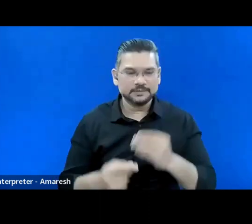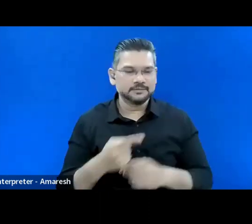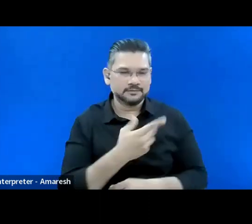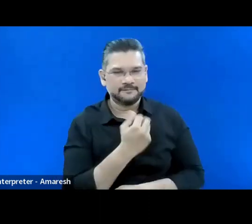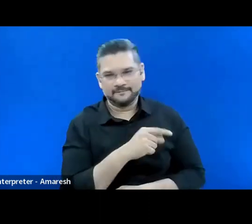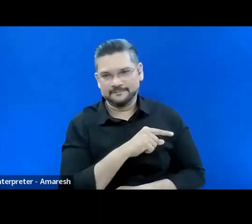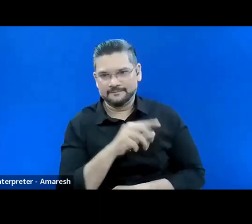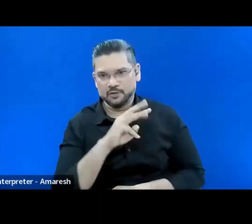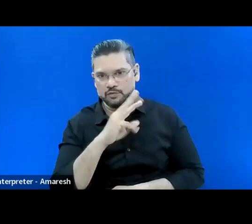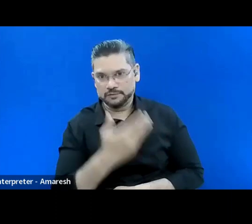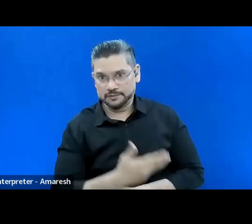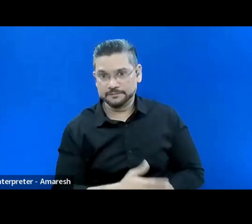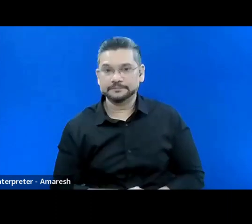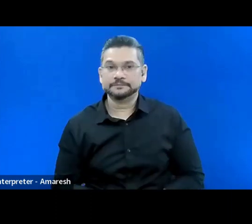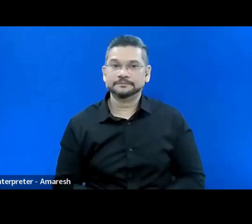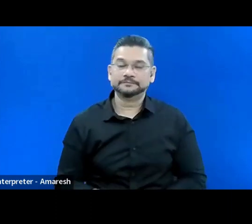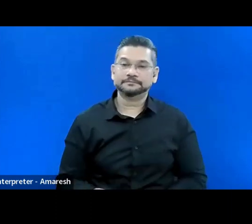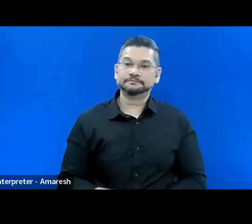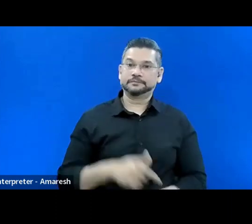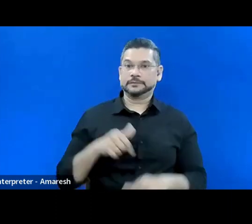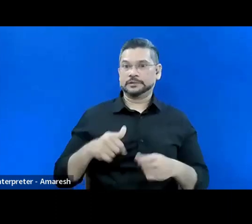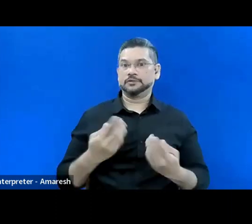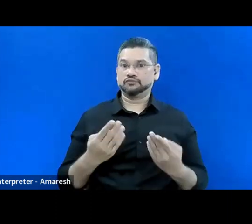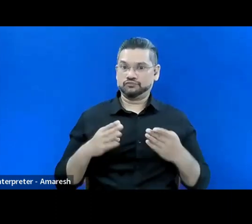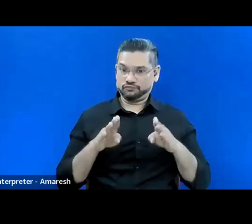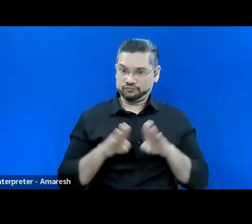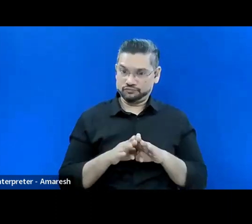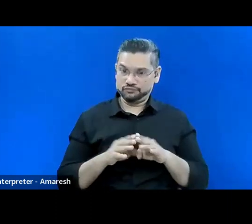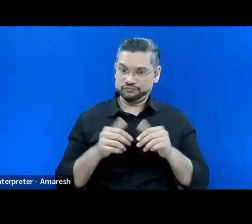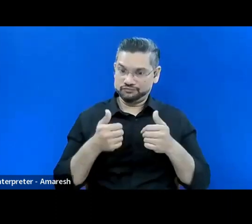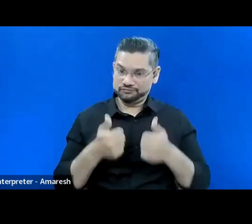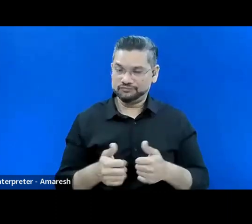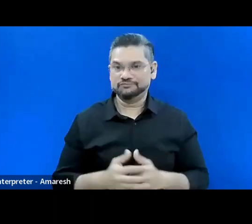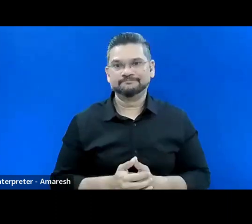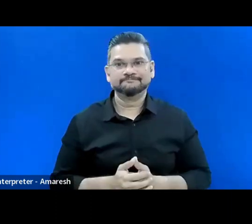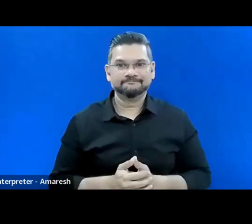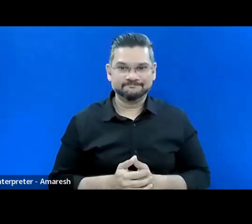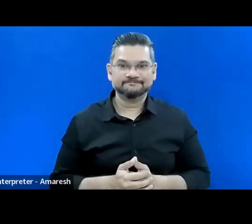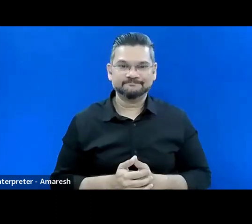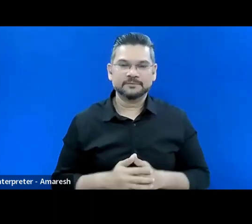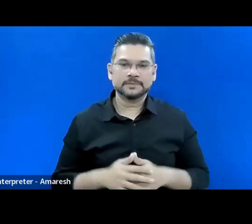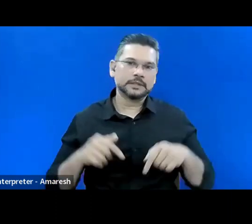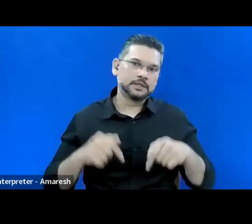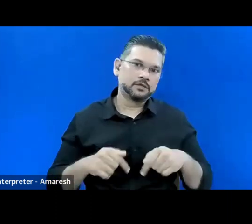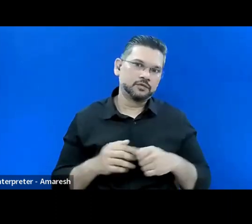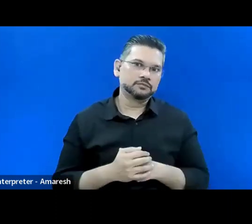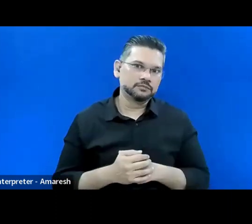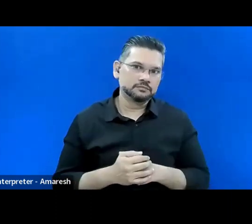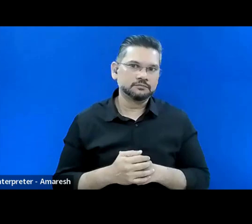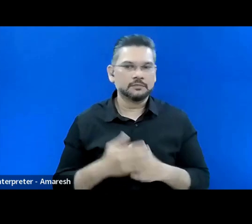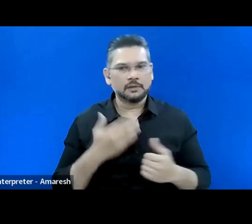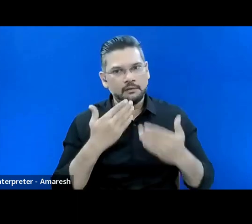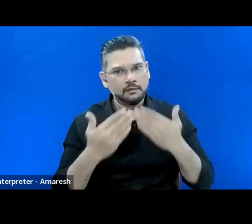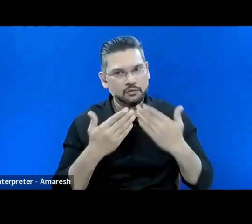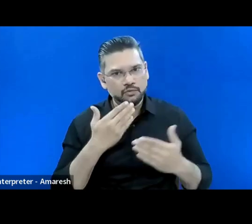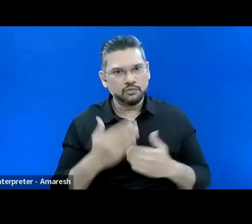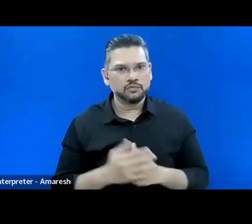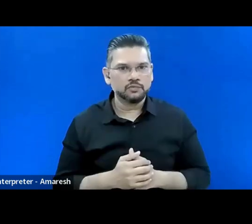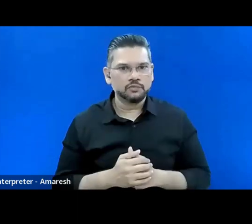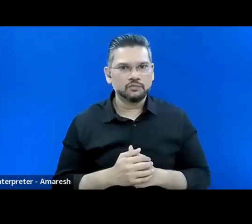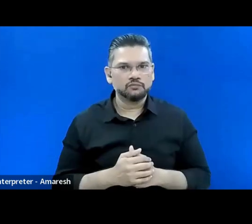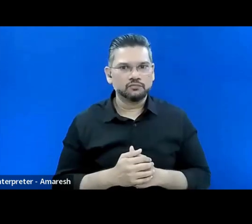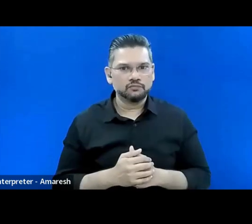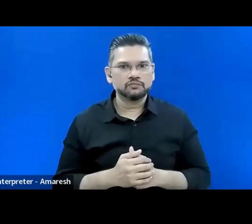I would like to end the webinar here. And before leaving, I would say a thank you